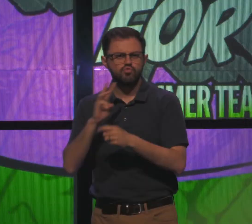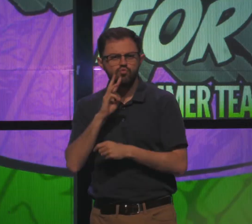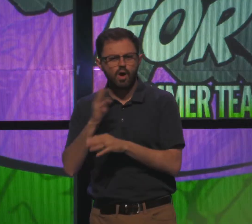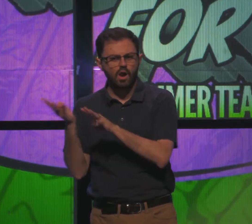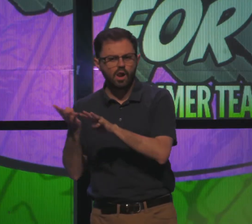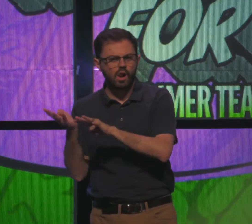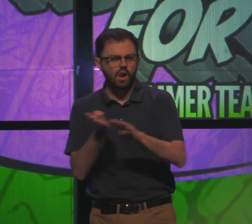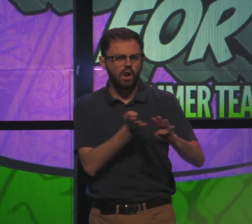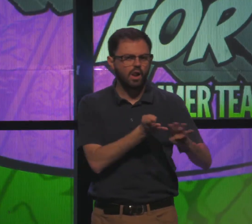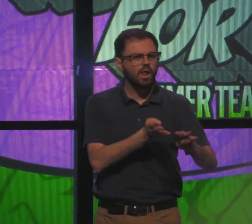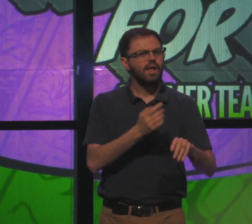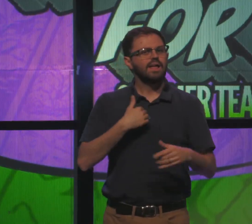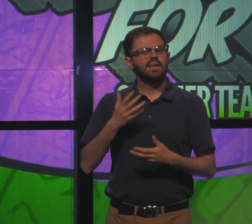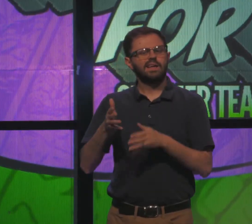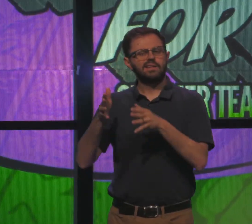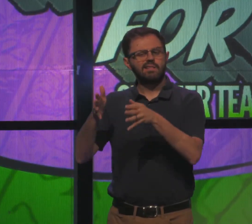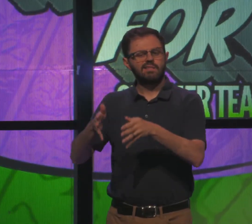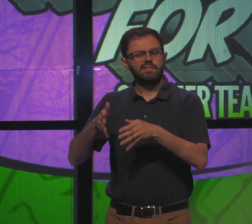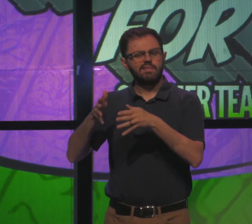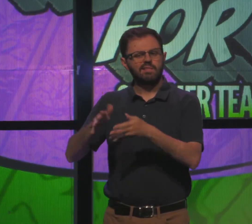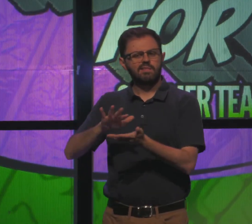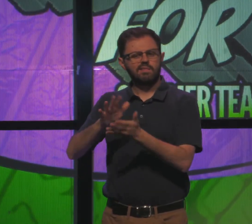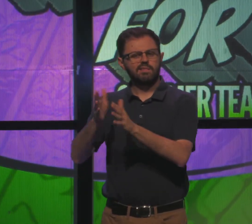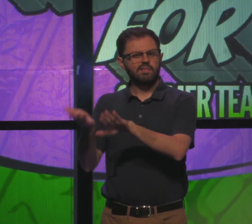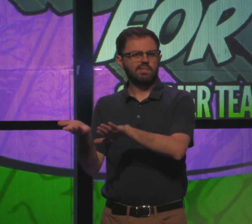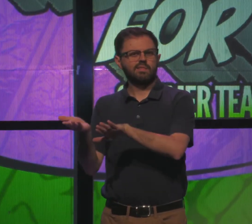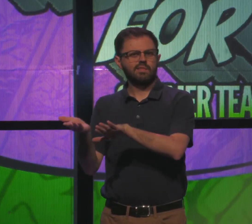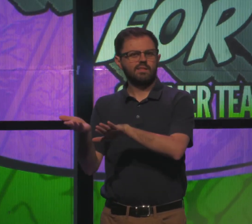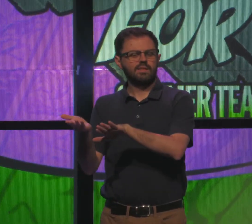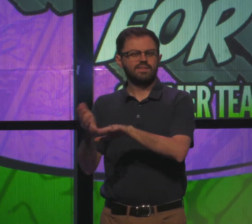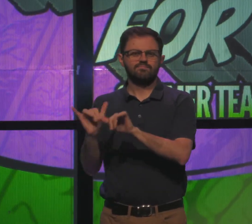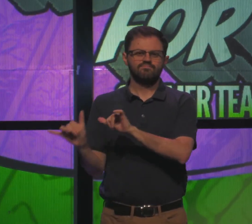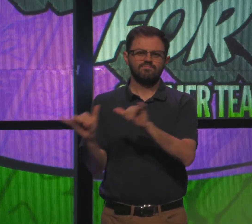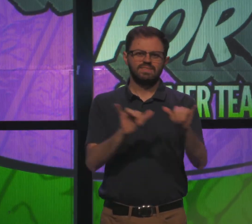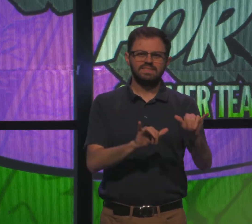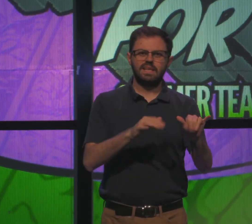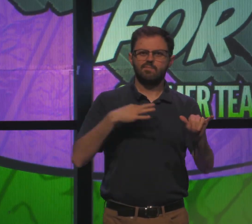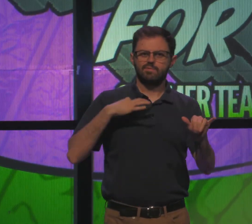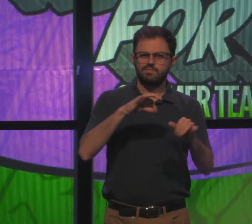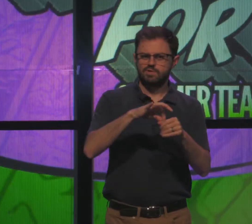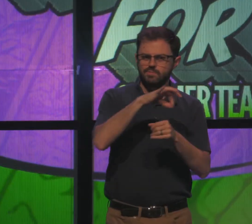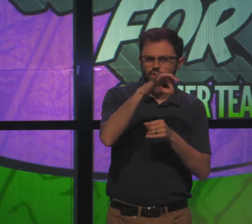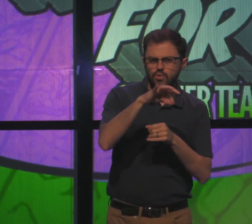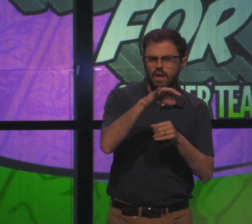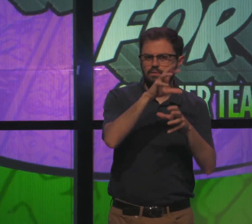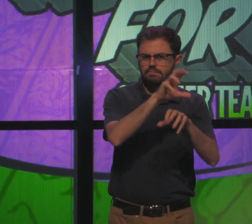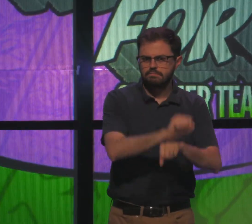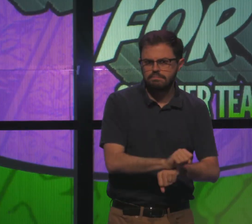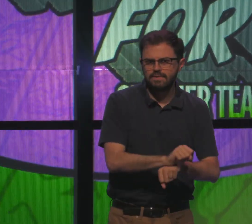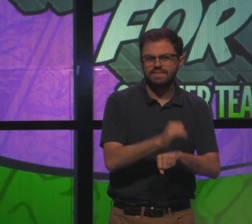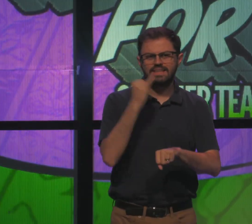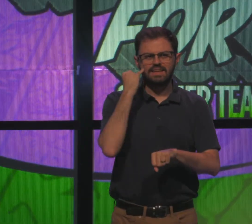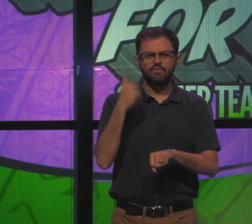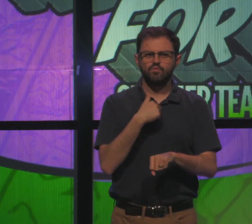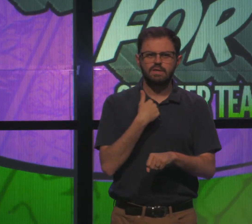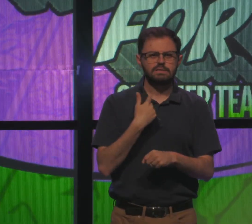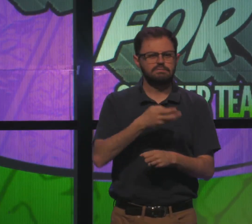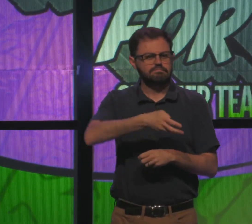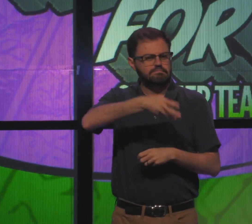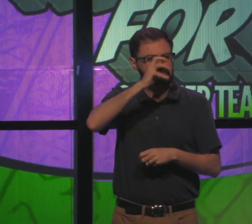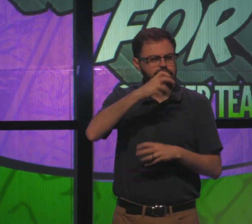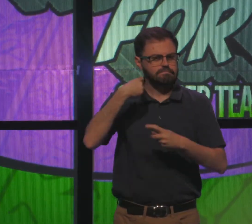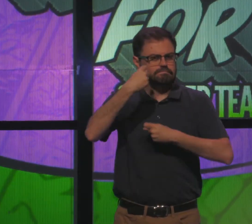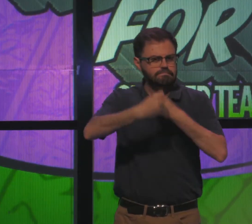same thing that happens in our spirituality and in our religious practices if we cling too tightly to our religious traditions. If our